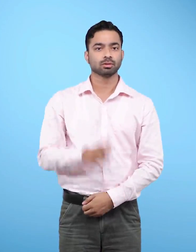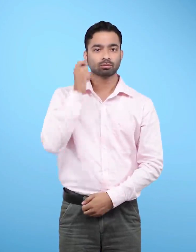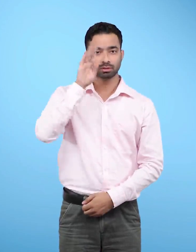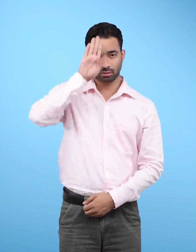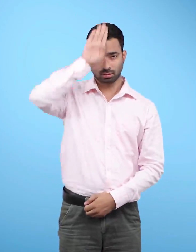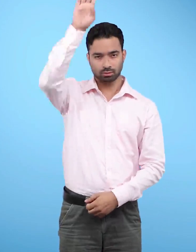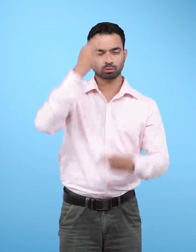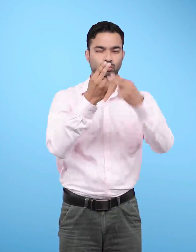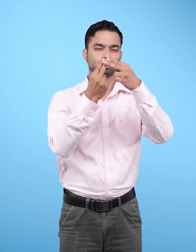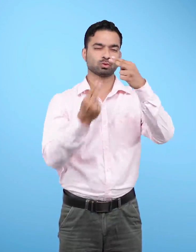King's story.